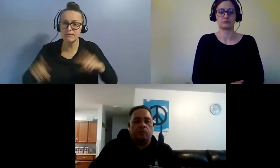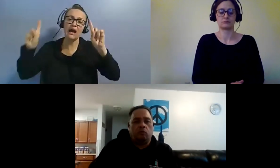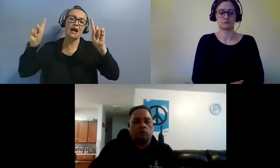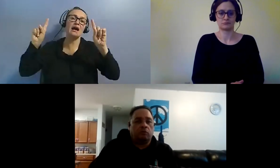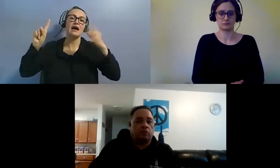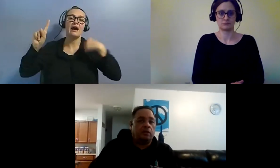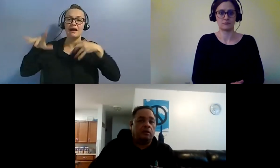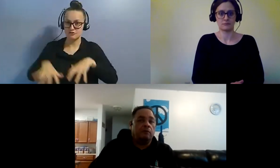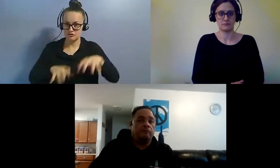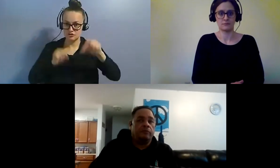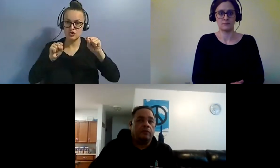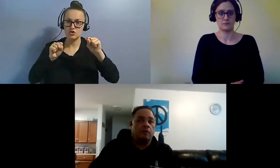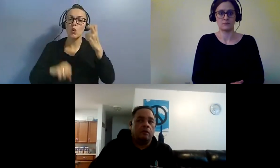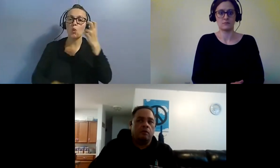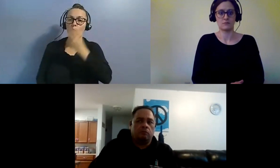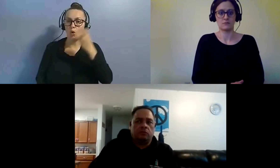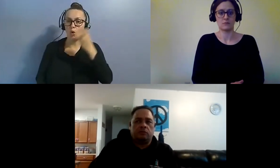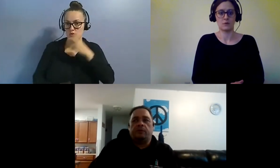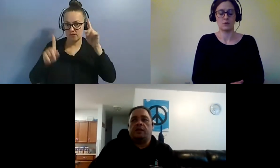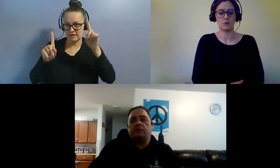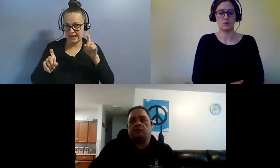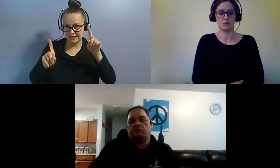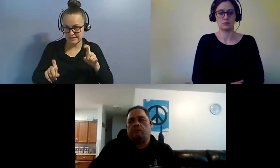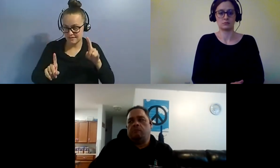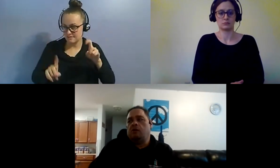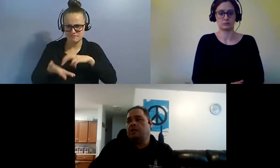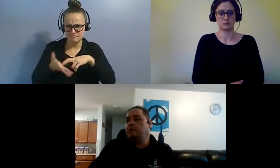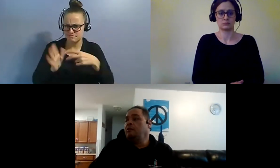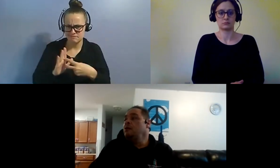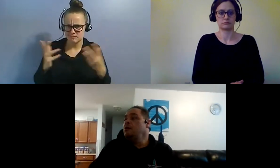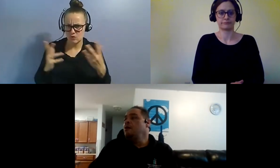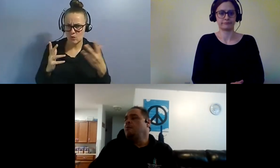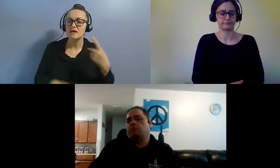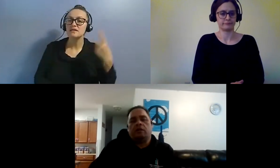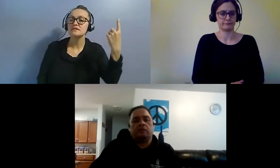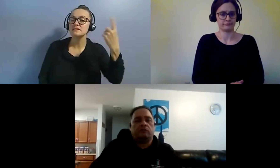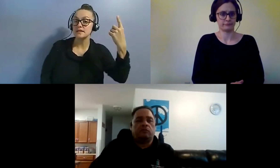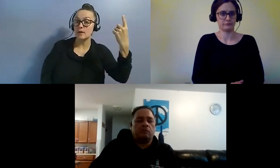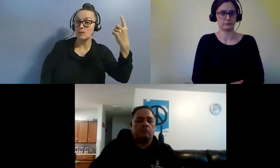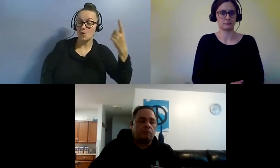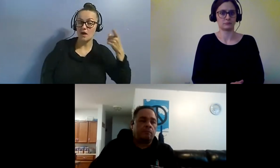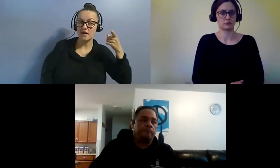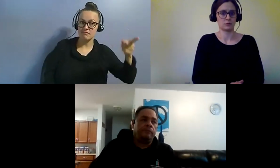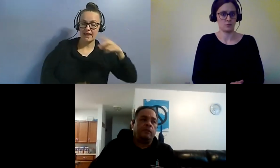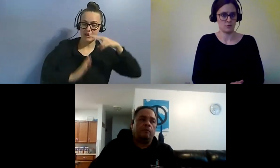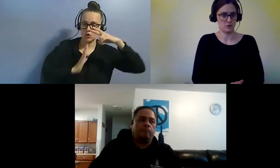exam orally, which meant someone proctored